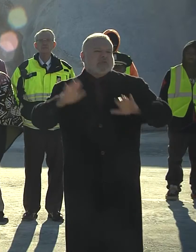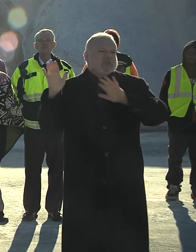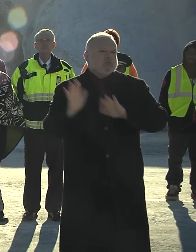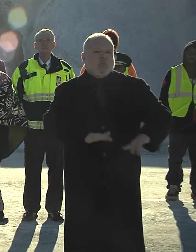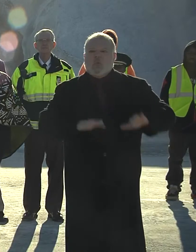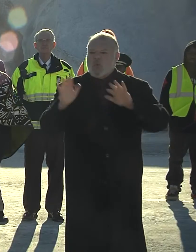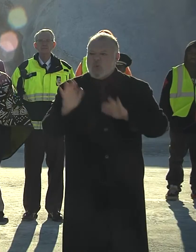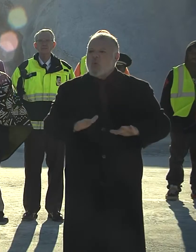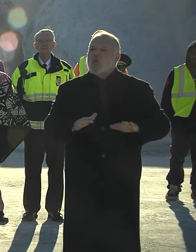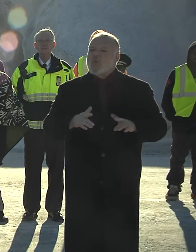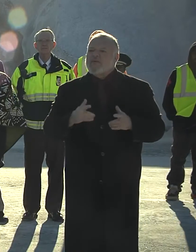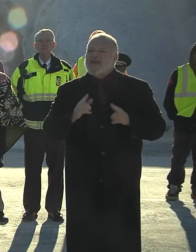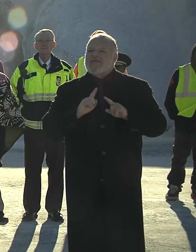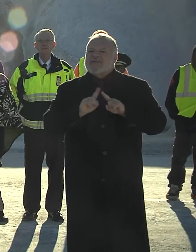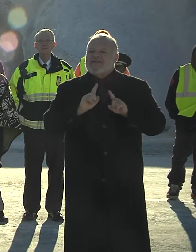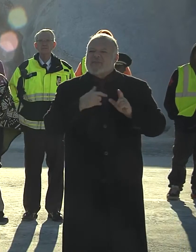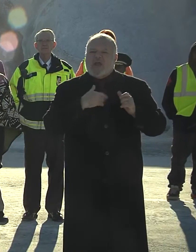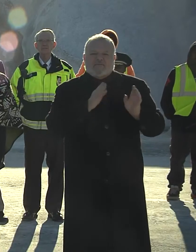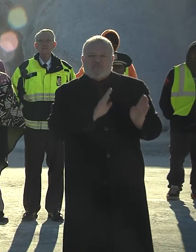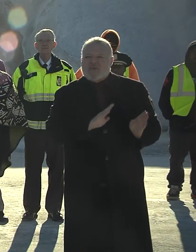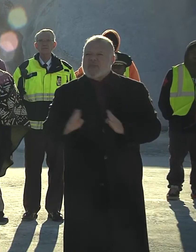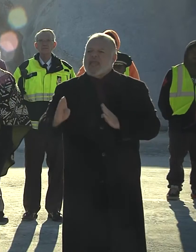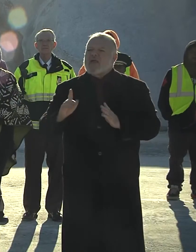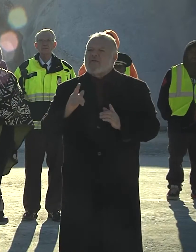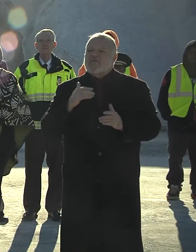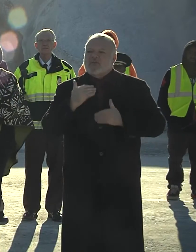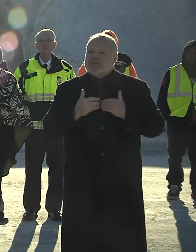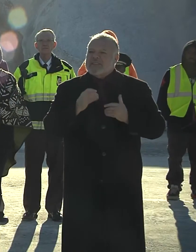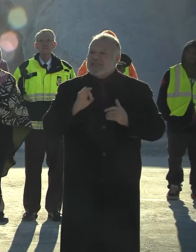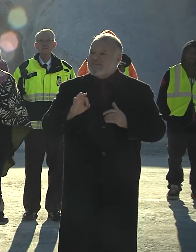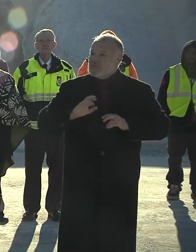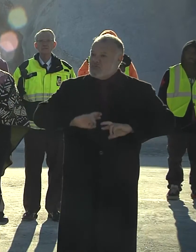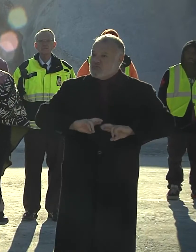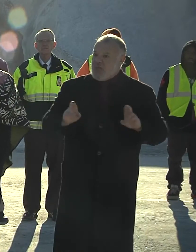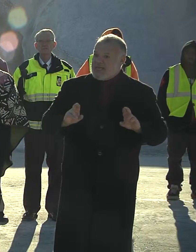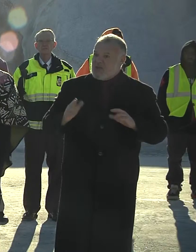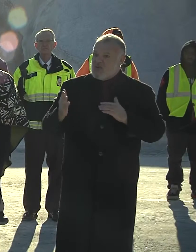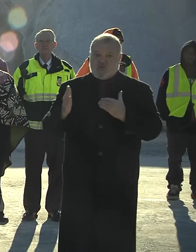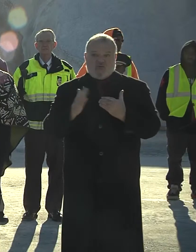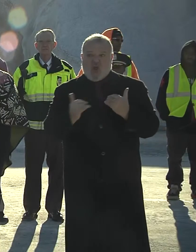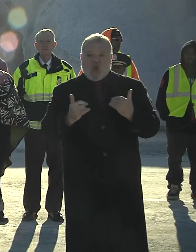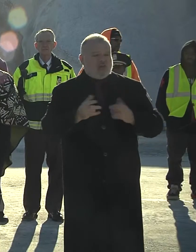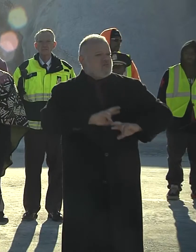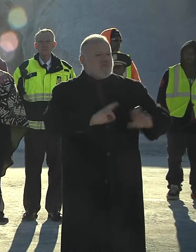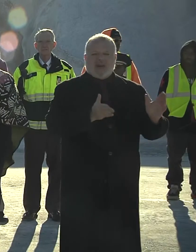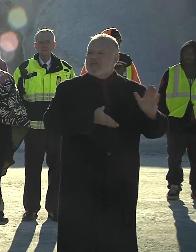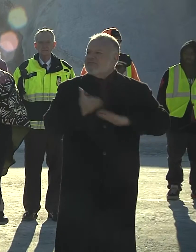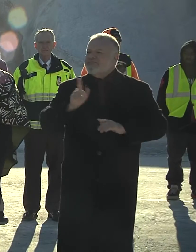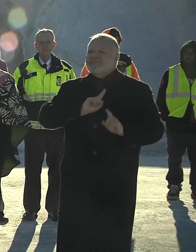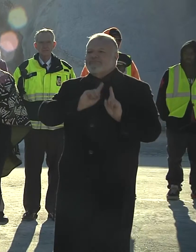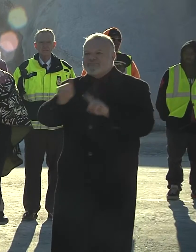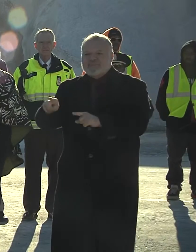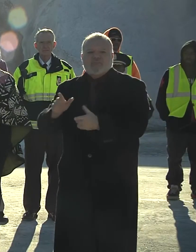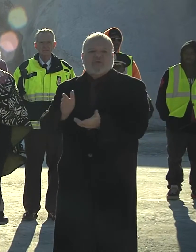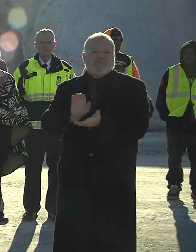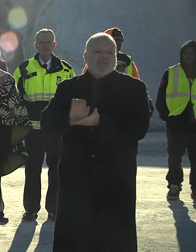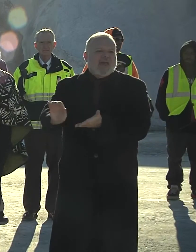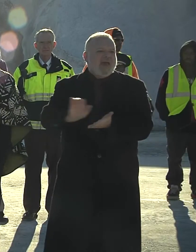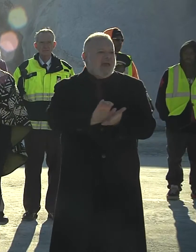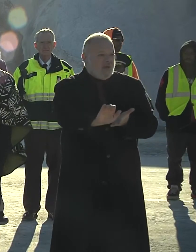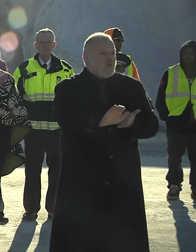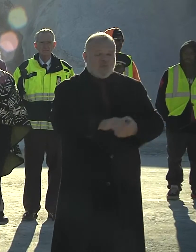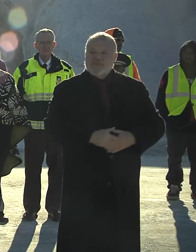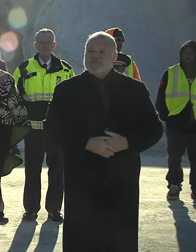making sure that they are ready to step up when they are called. This year, as the mayor mentioned, we are also working to improve coordination with our